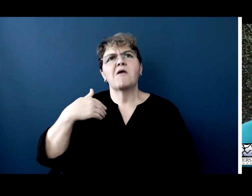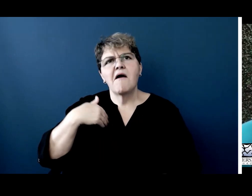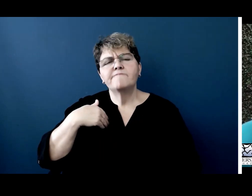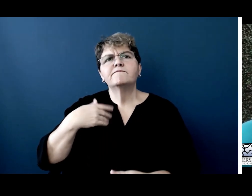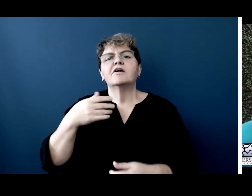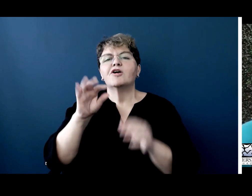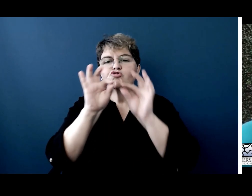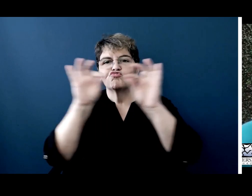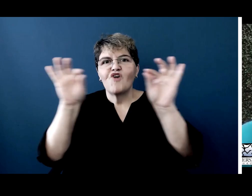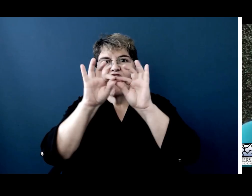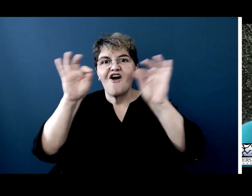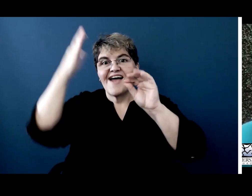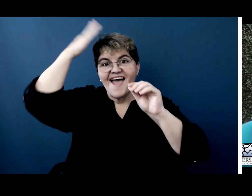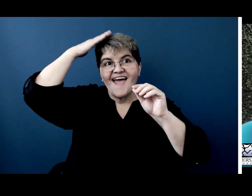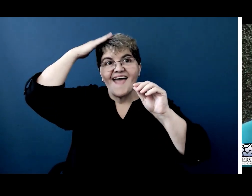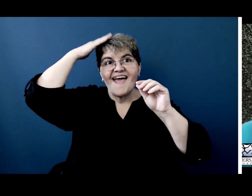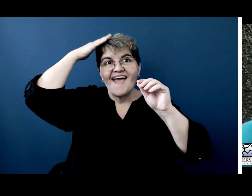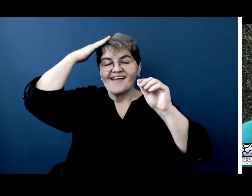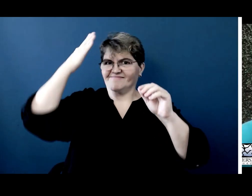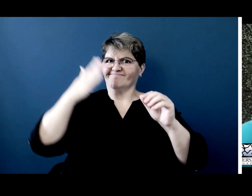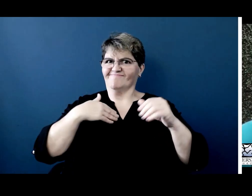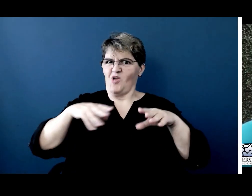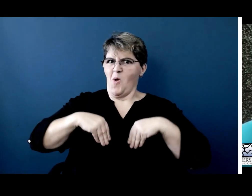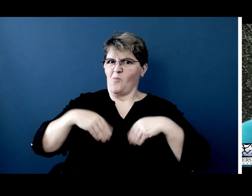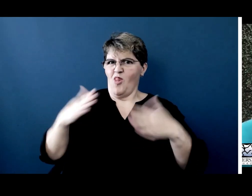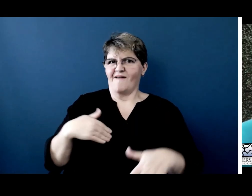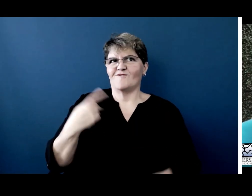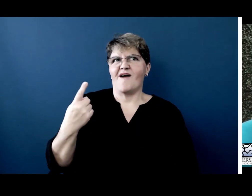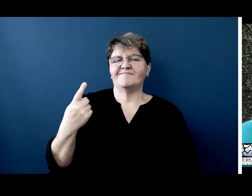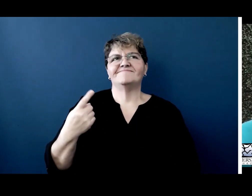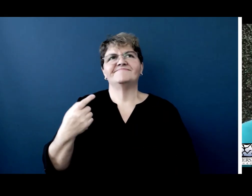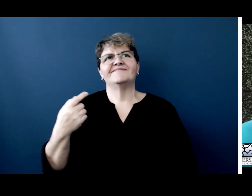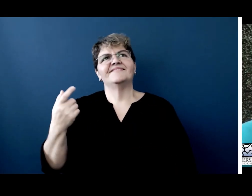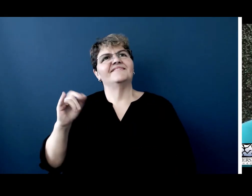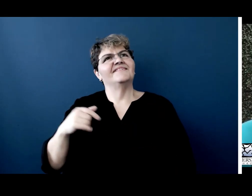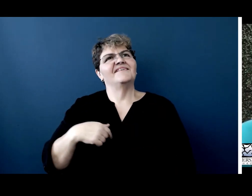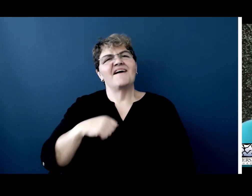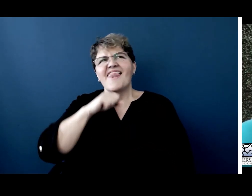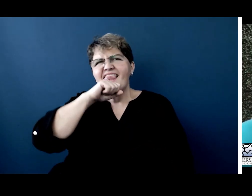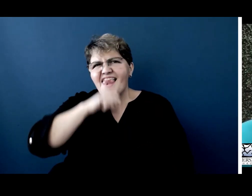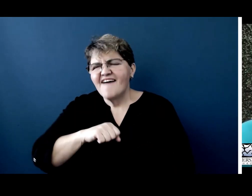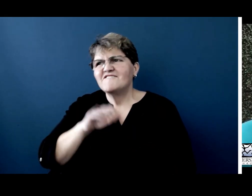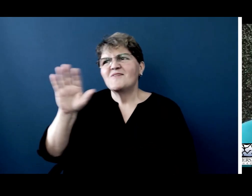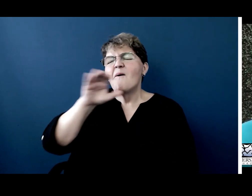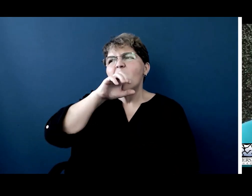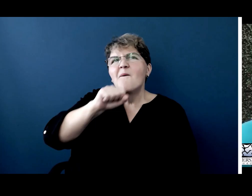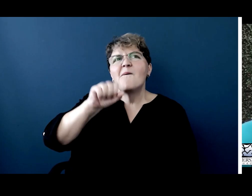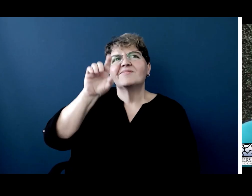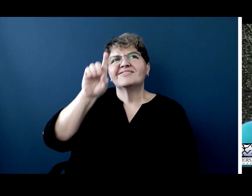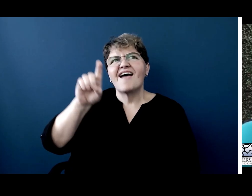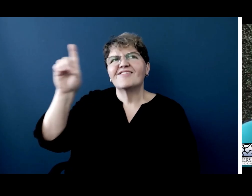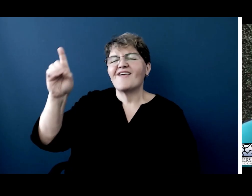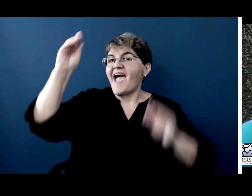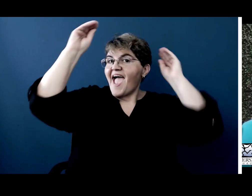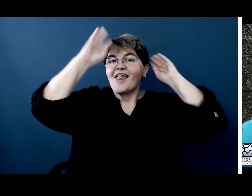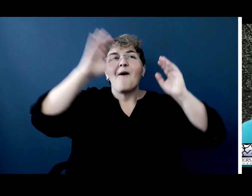Donuts Yeah. signs. So it's very cool. Vinny, tell me a little bit about your background. So I know you went to high school. It sounds like you